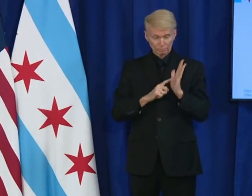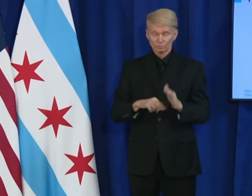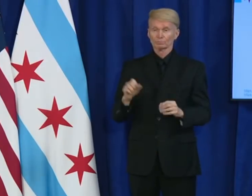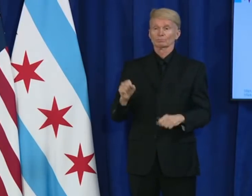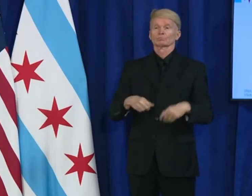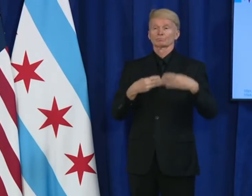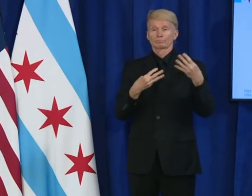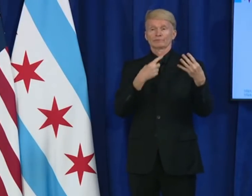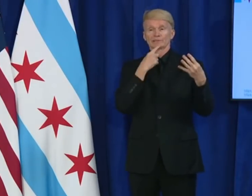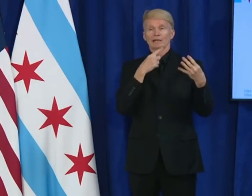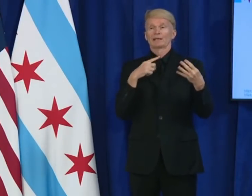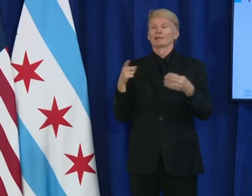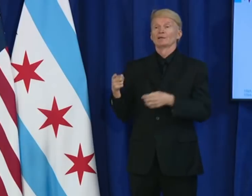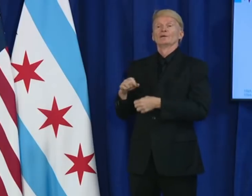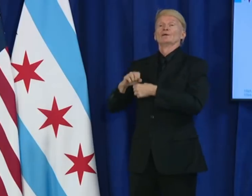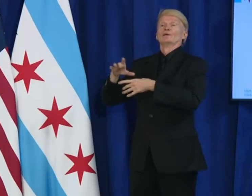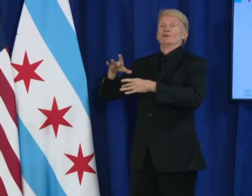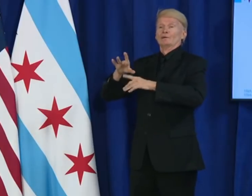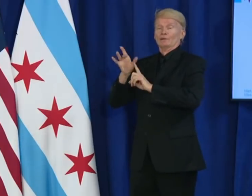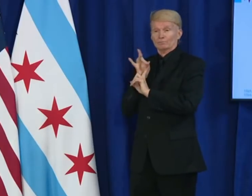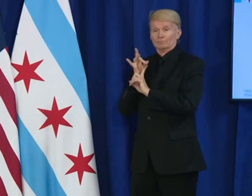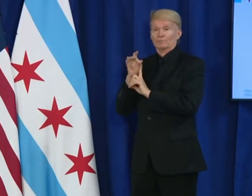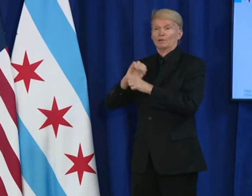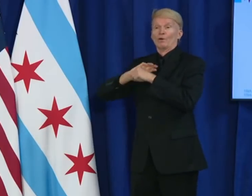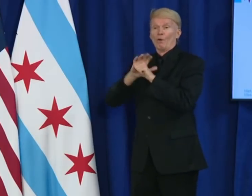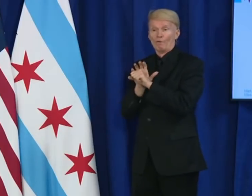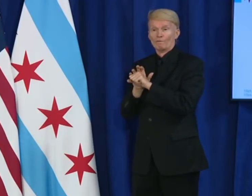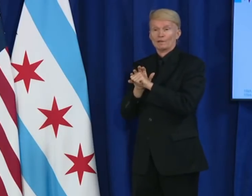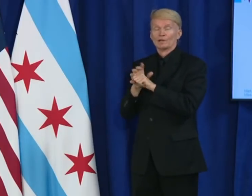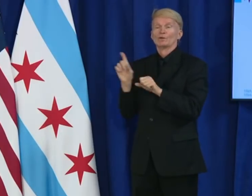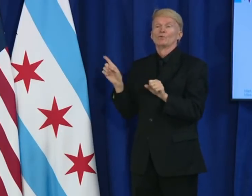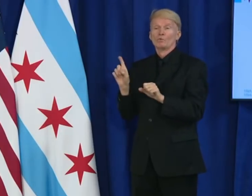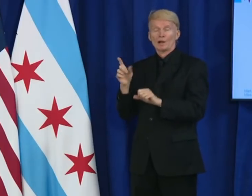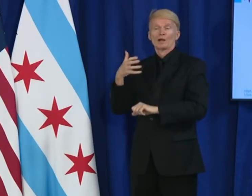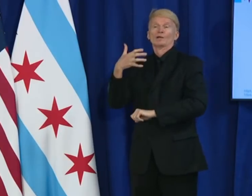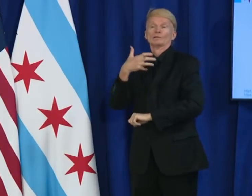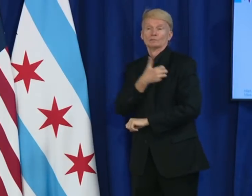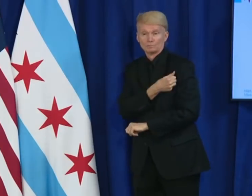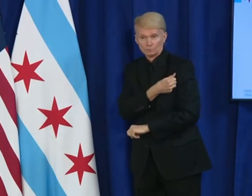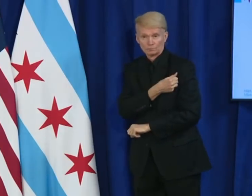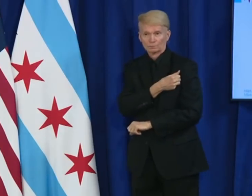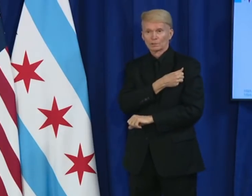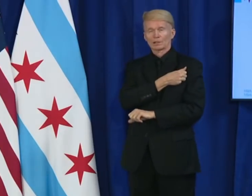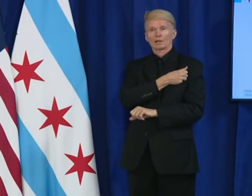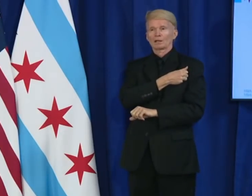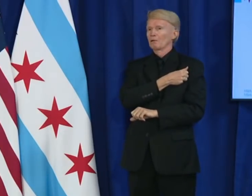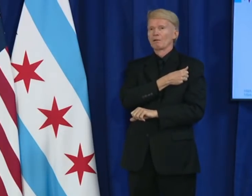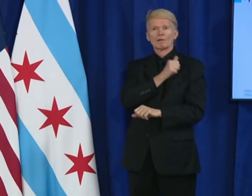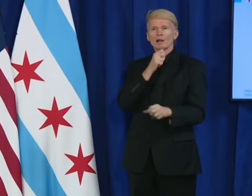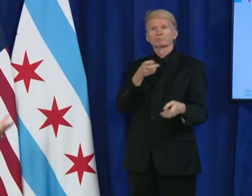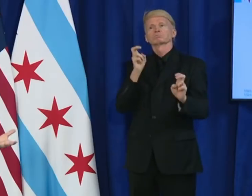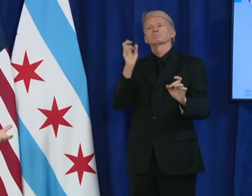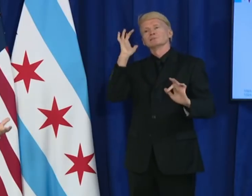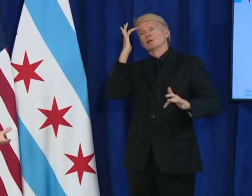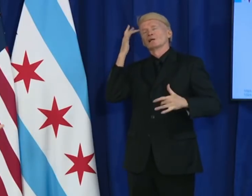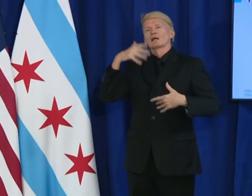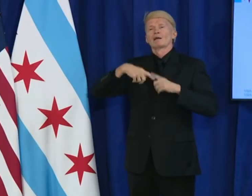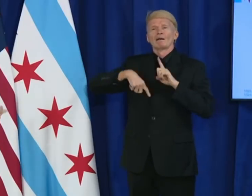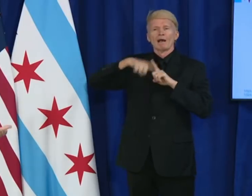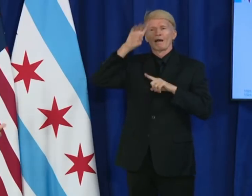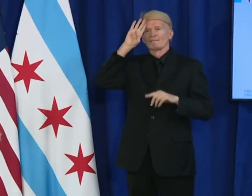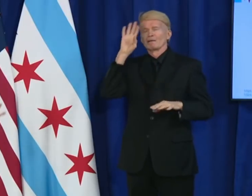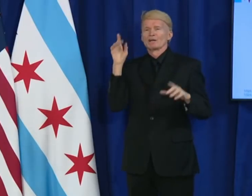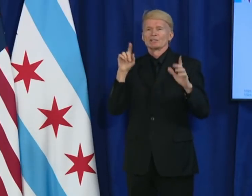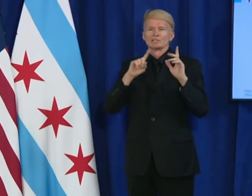get COVID in the arm of the trial where they got the vaccine did not get seriously ill. All of the seriously